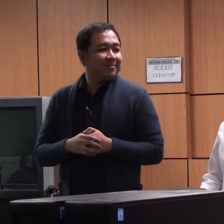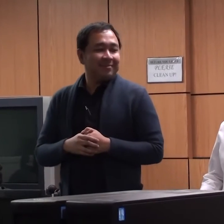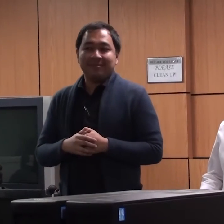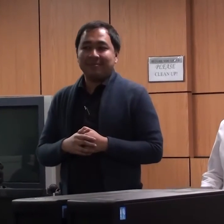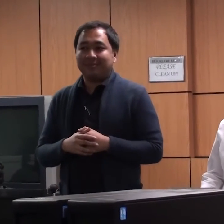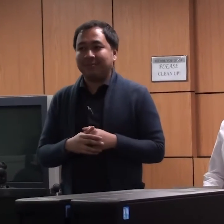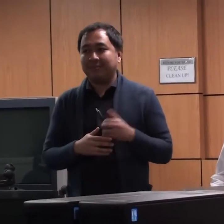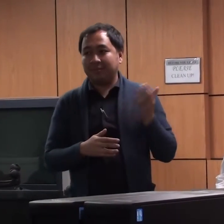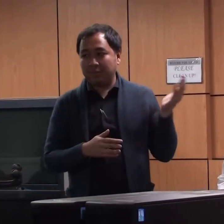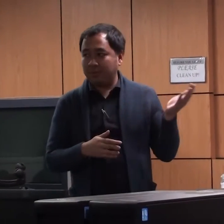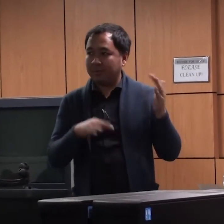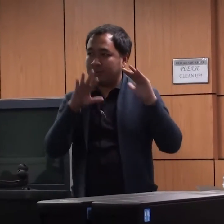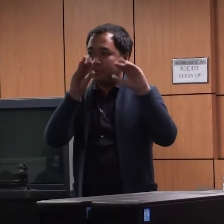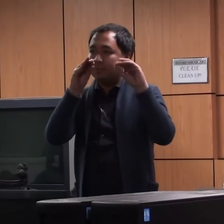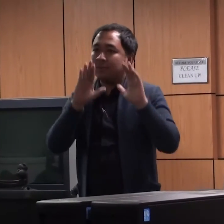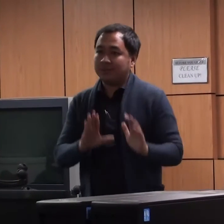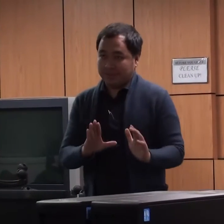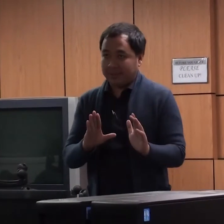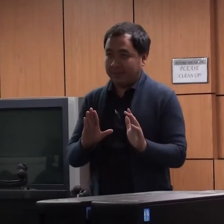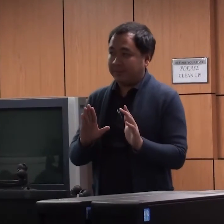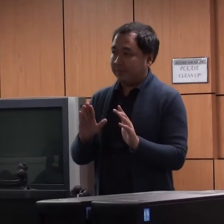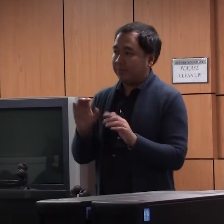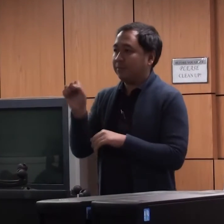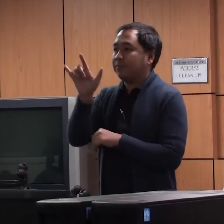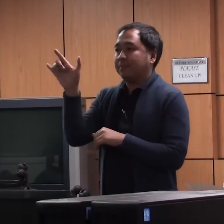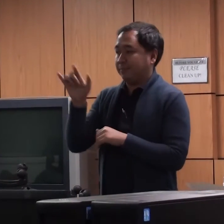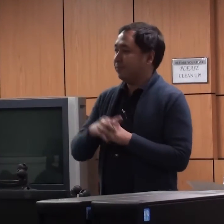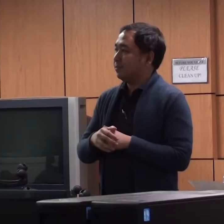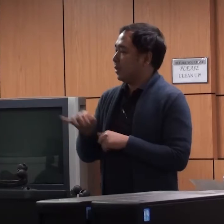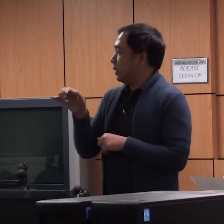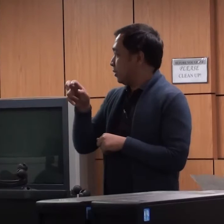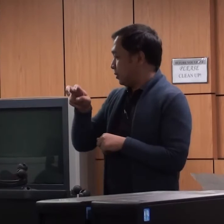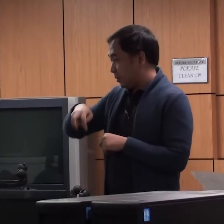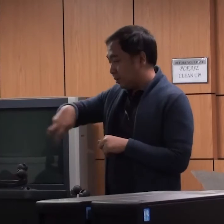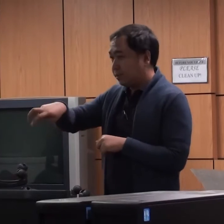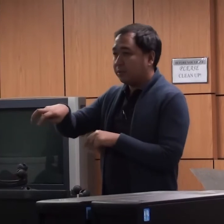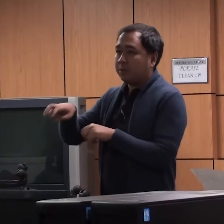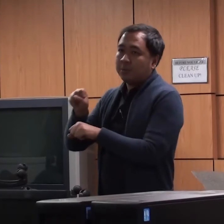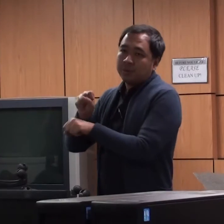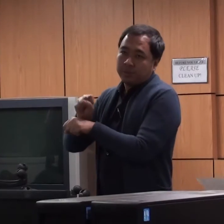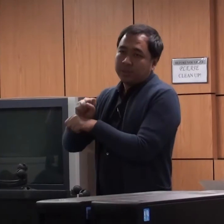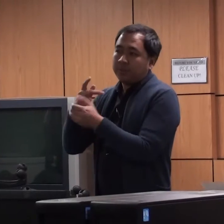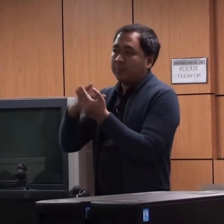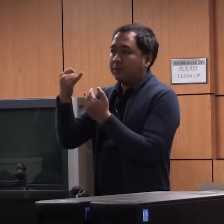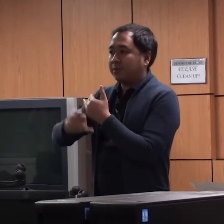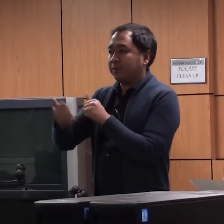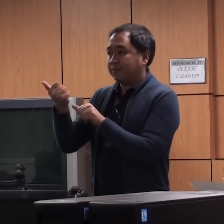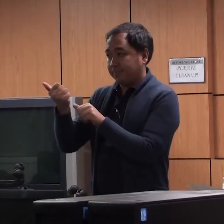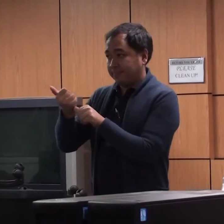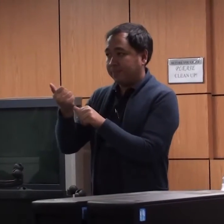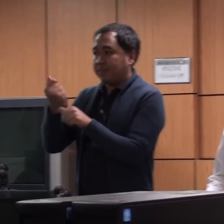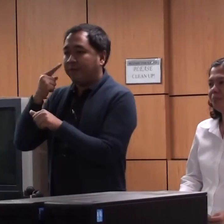So she is a faculty of the CNS. At the same time, she works as project assistant in